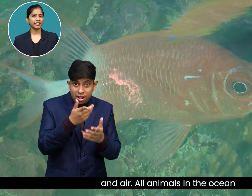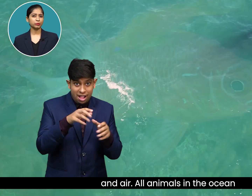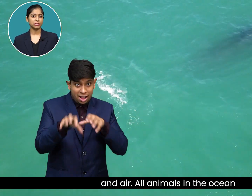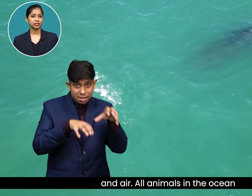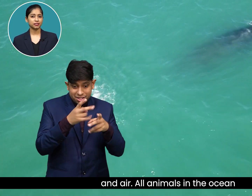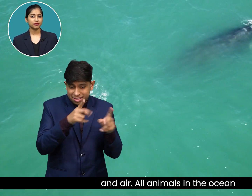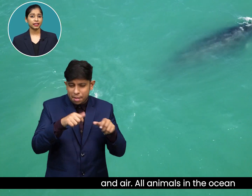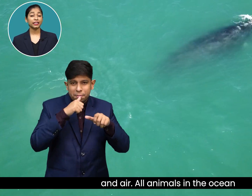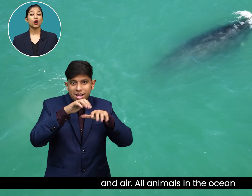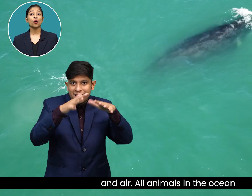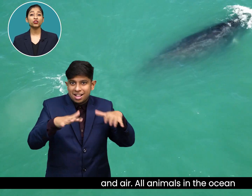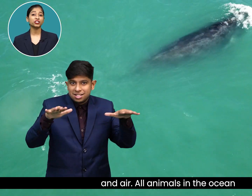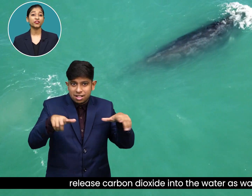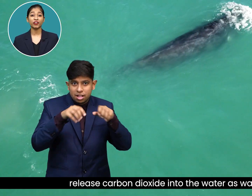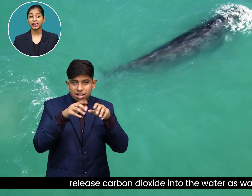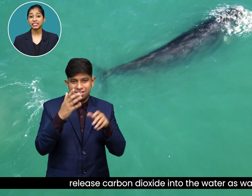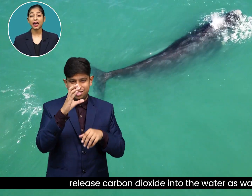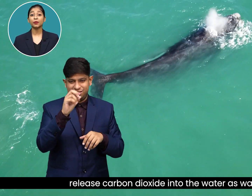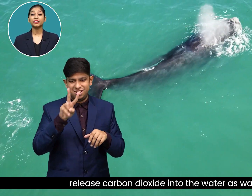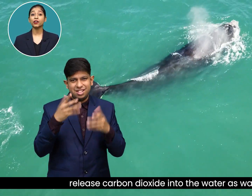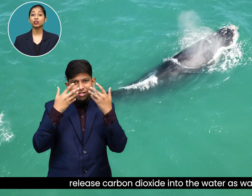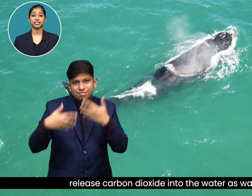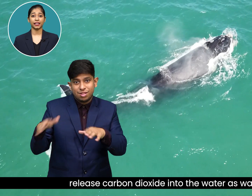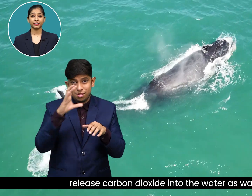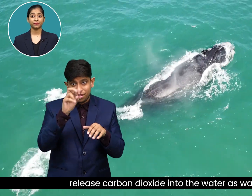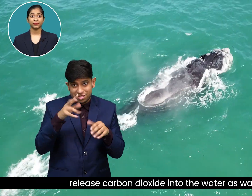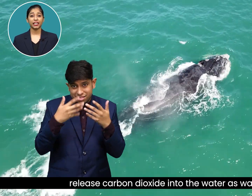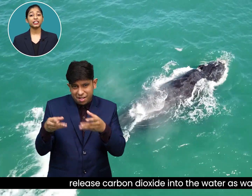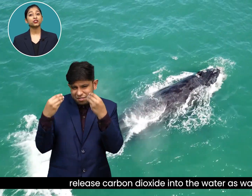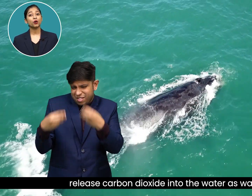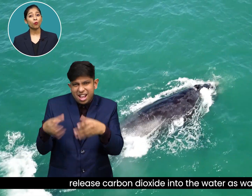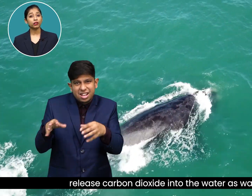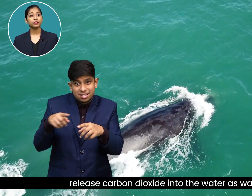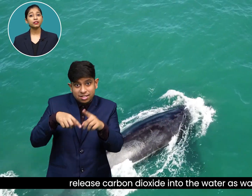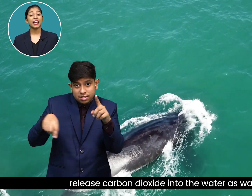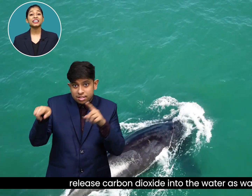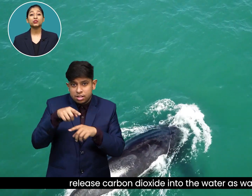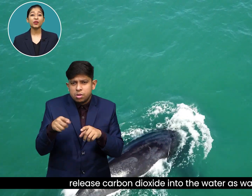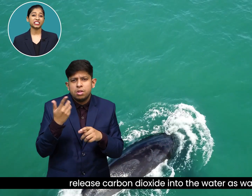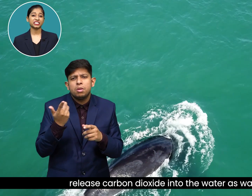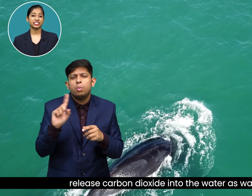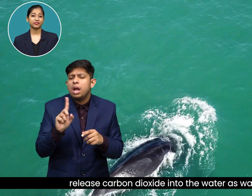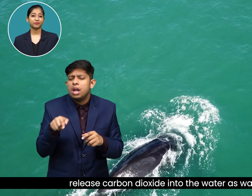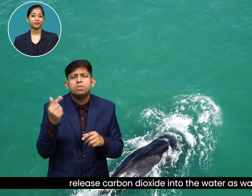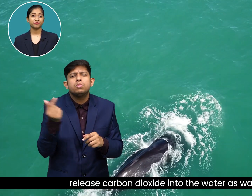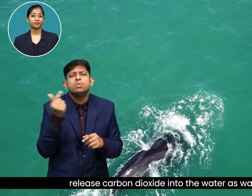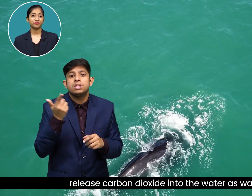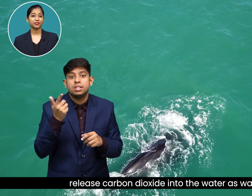All animals in the ocean release carbon dioxide into the water as